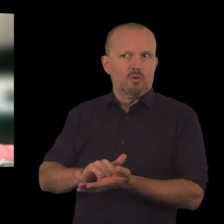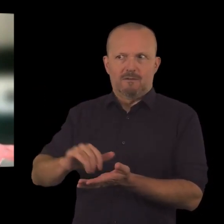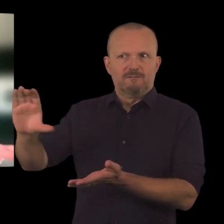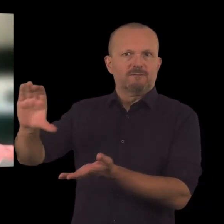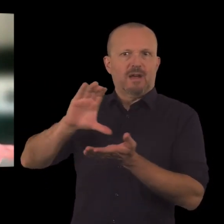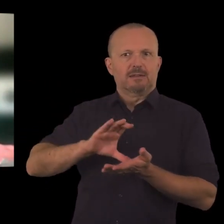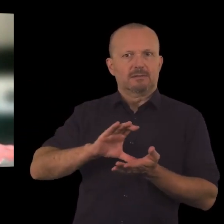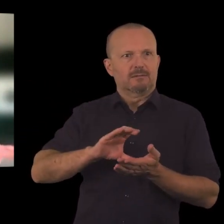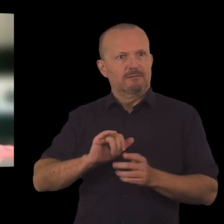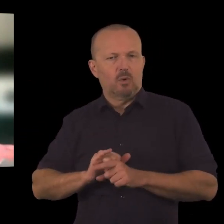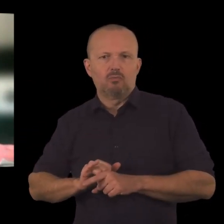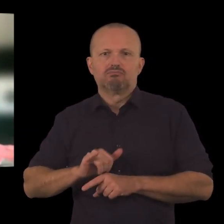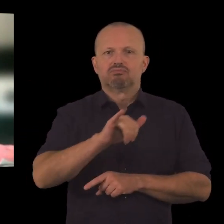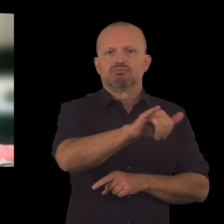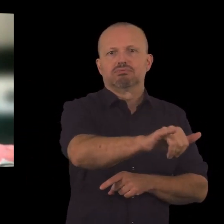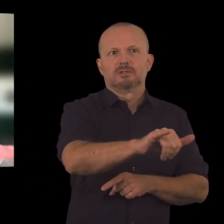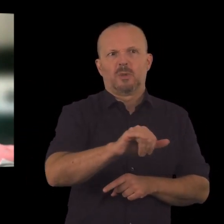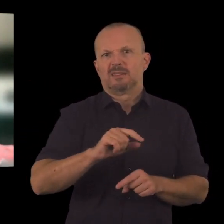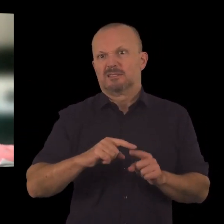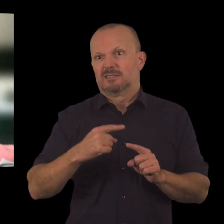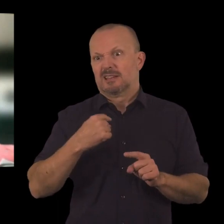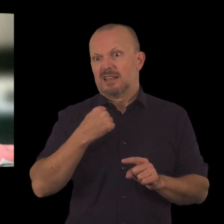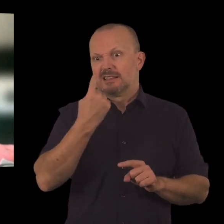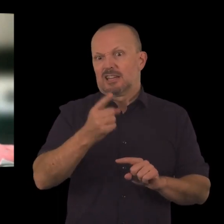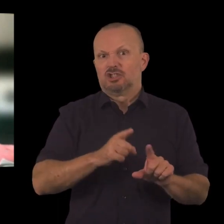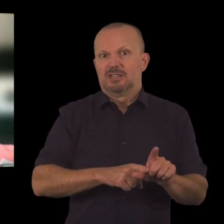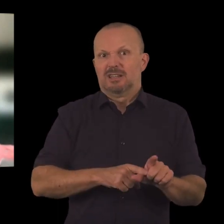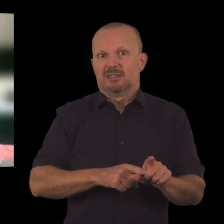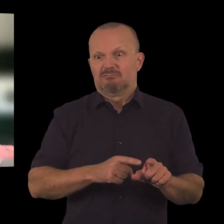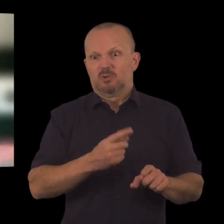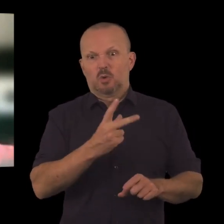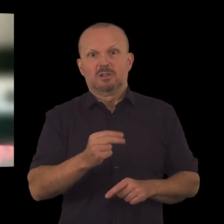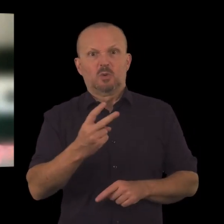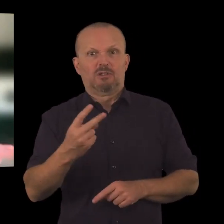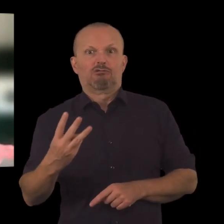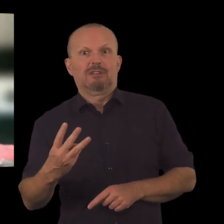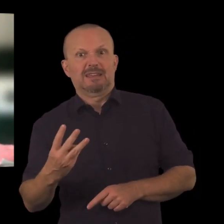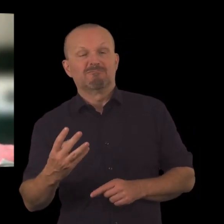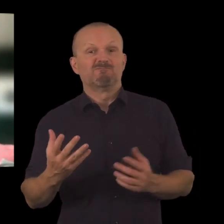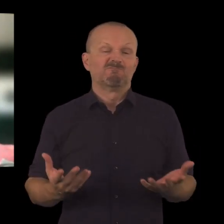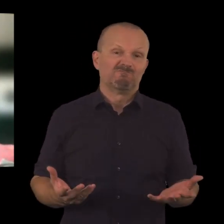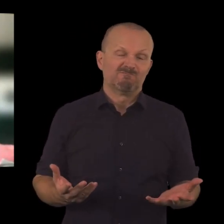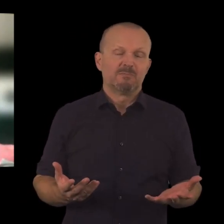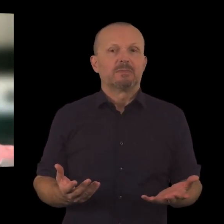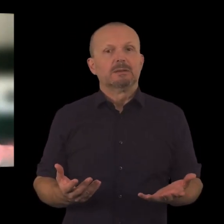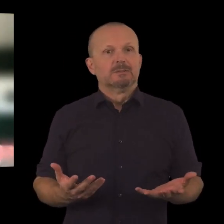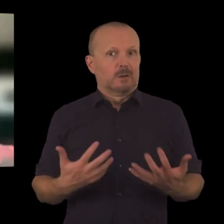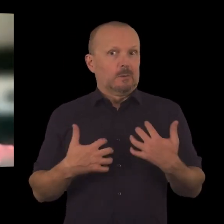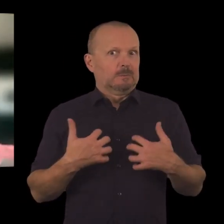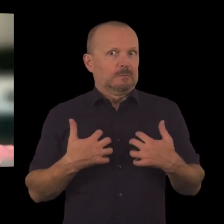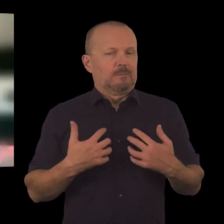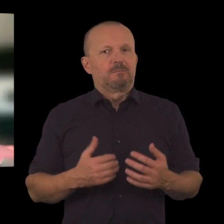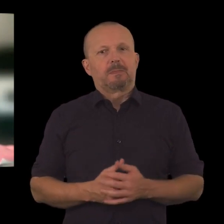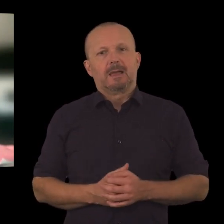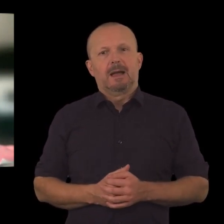then also did a funding application to Creative New Zealand, and really happy that they were able to fund the trip. So